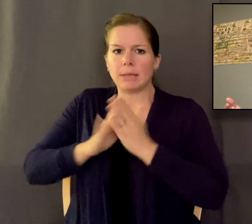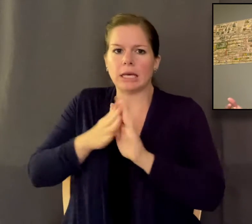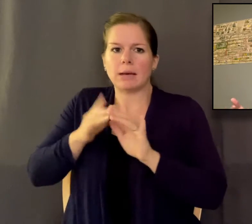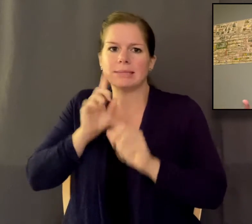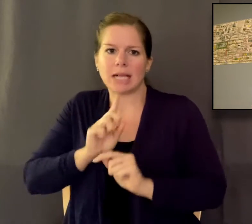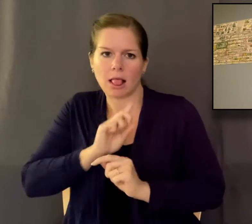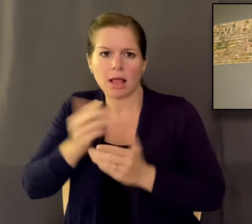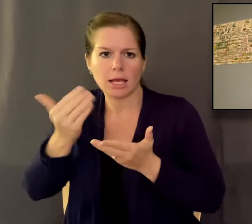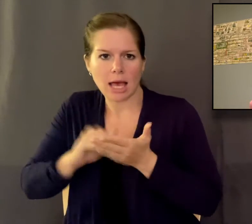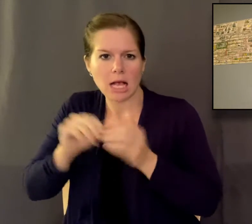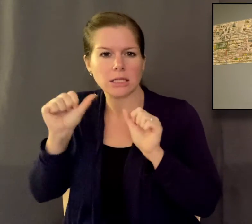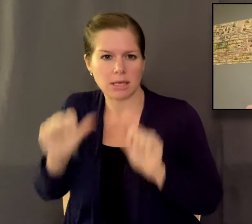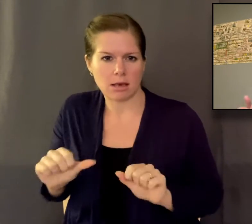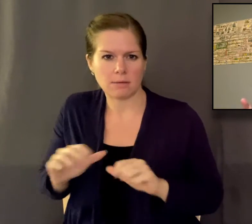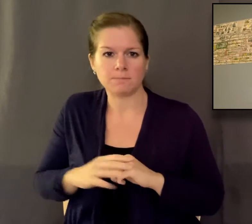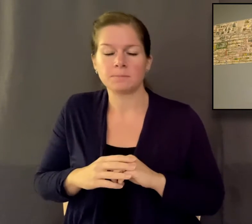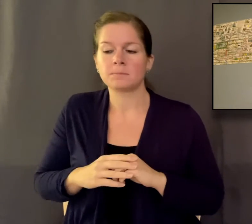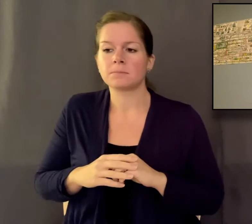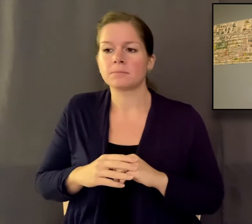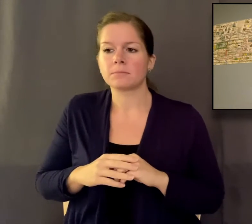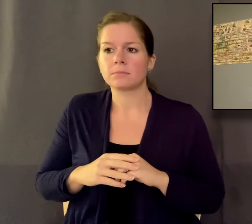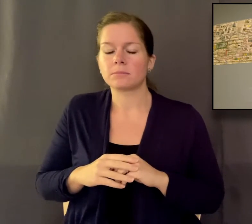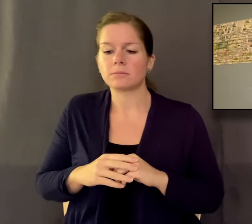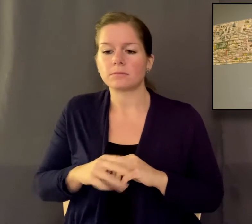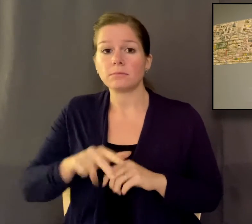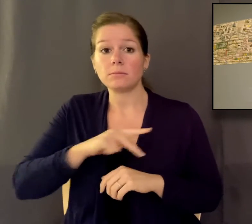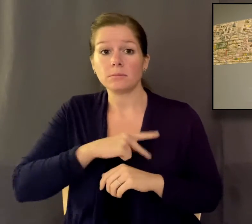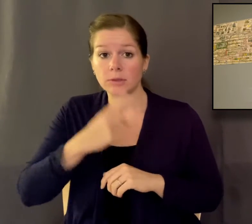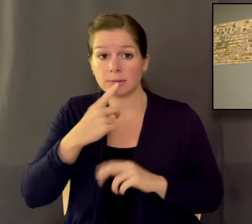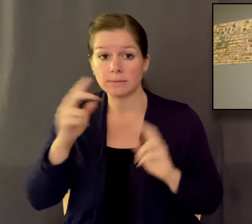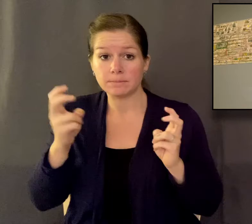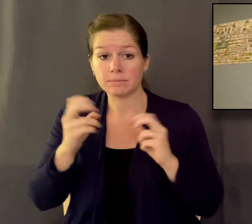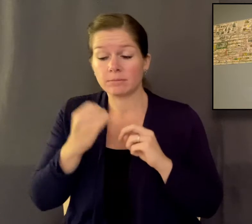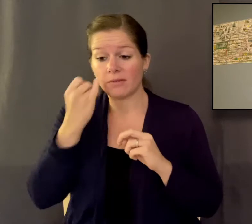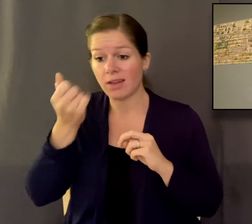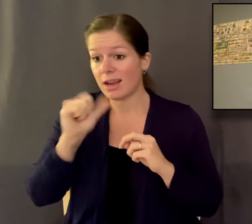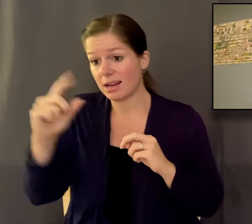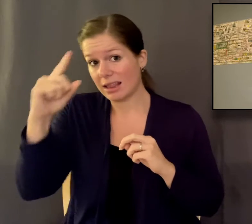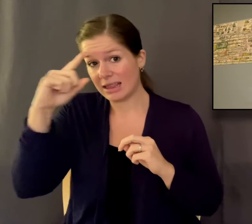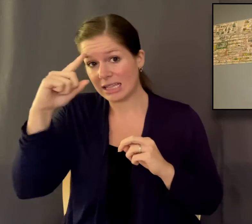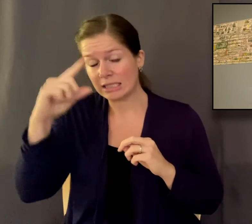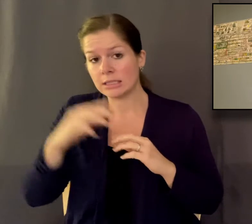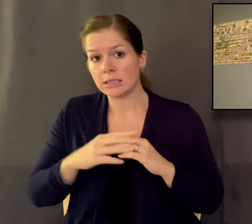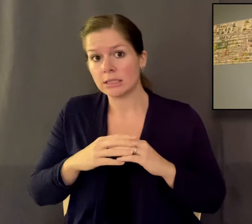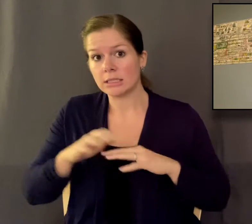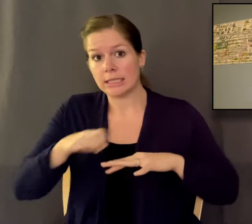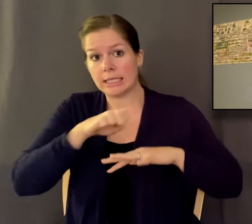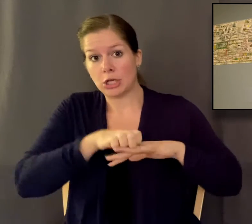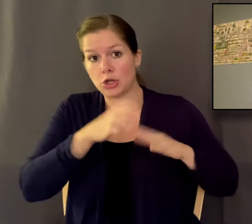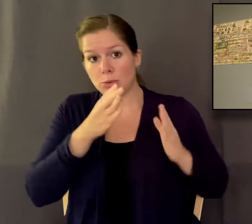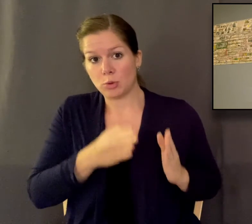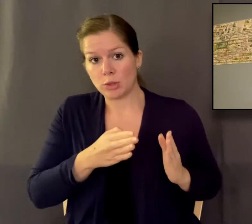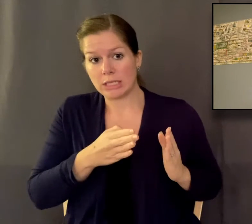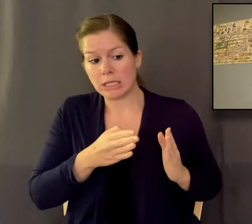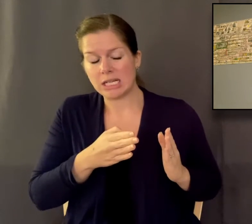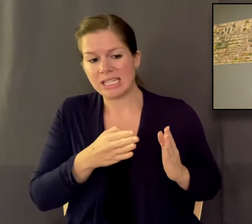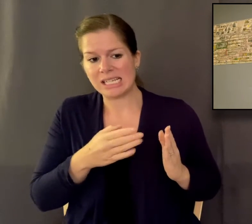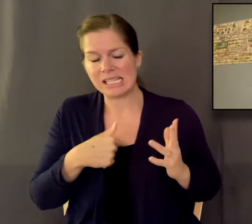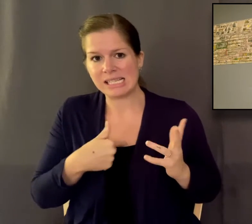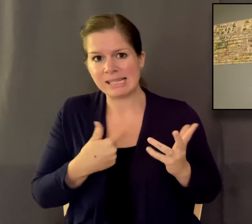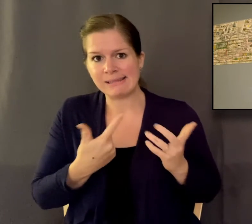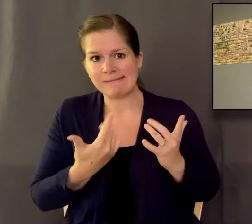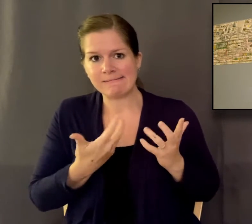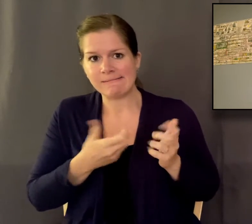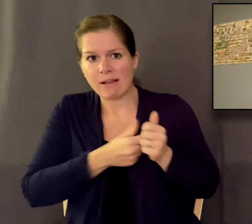And he says, he goes on to say, if anyone thinks that he is not behaving properly toward his betrothed, if his passions are strong, and it has to